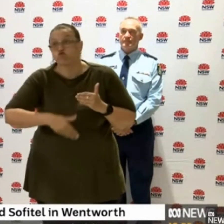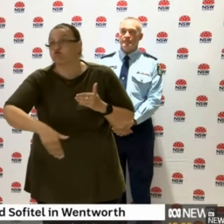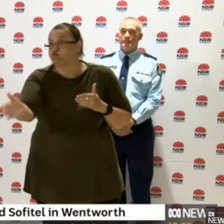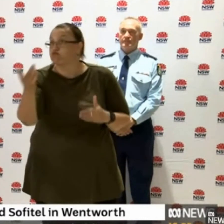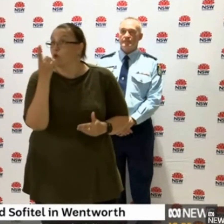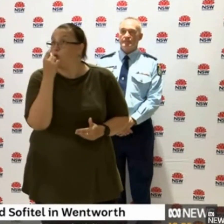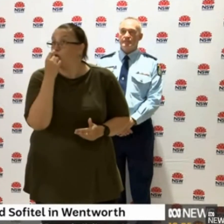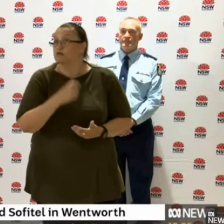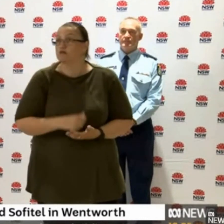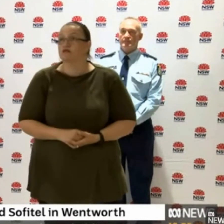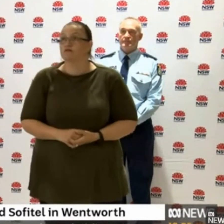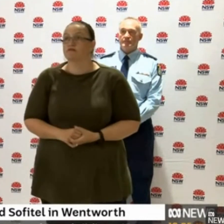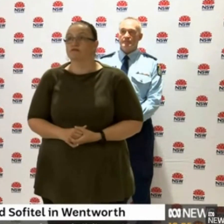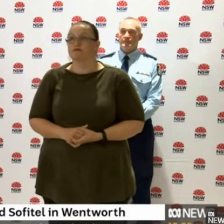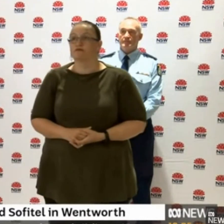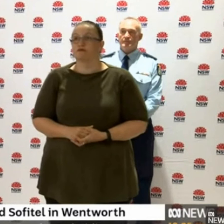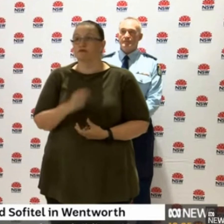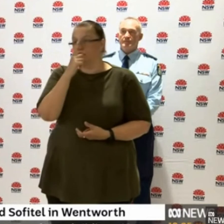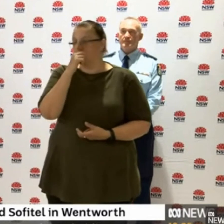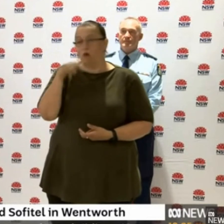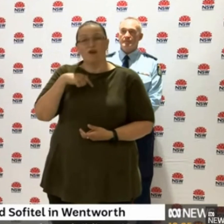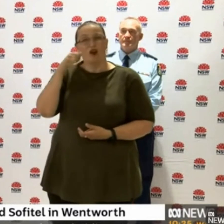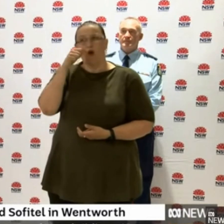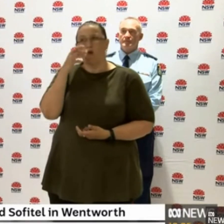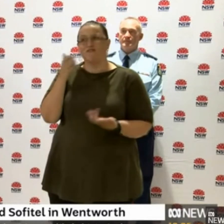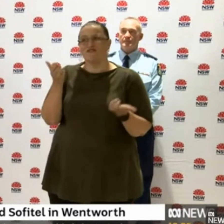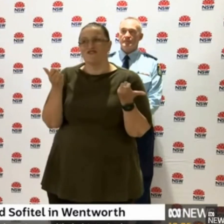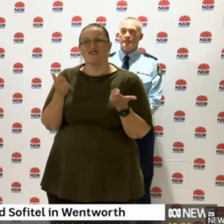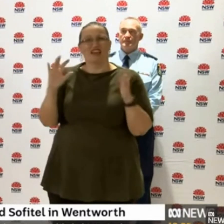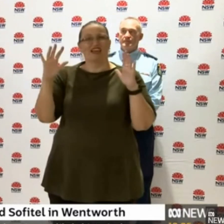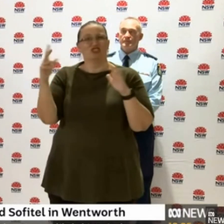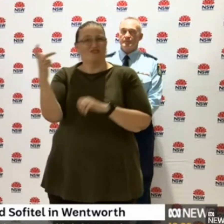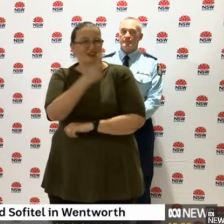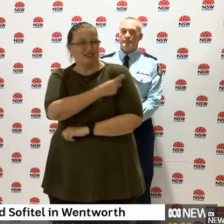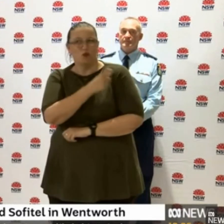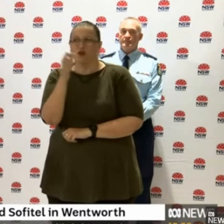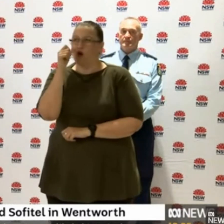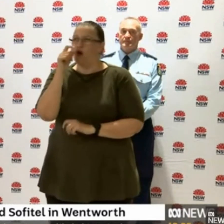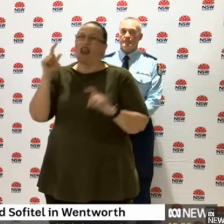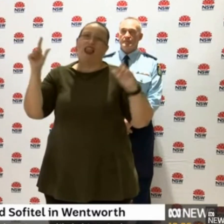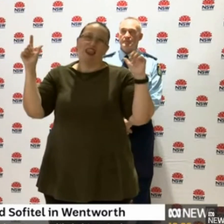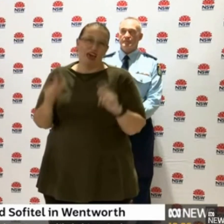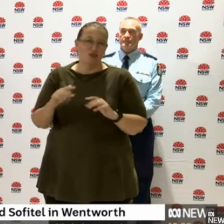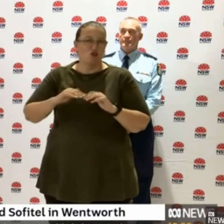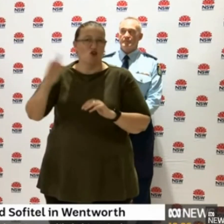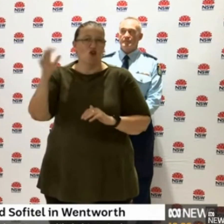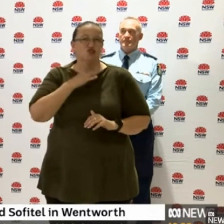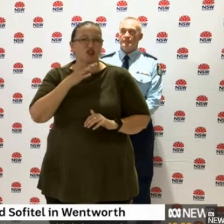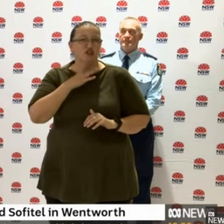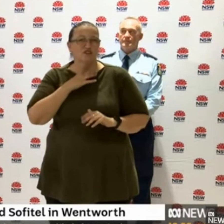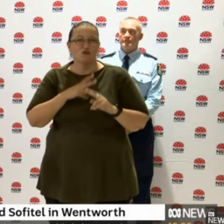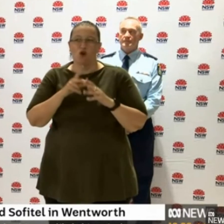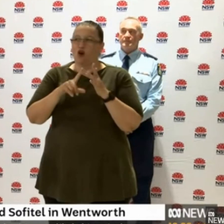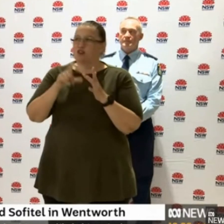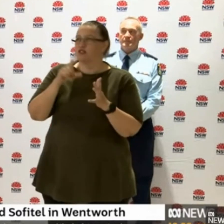time after that. But at least it will be, once we're all vaccinated, we will know we have far less likelihood of ending up in intensive